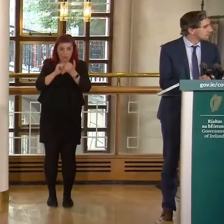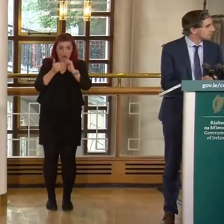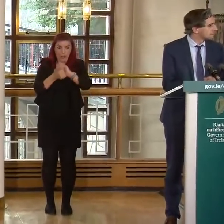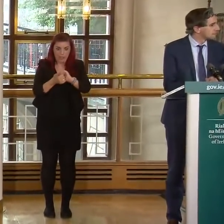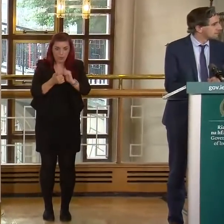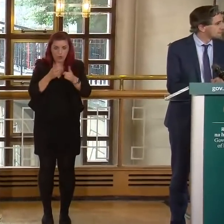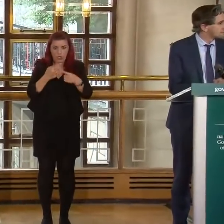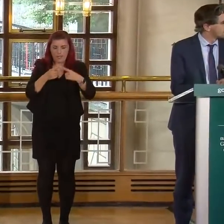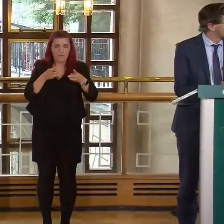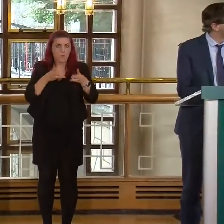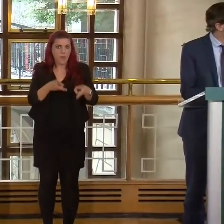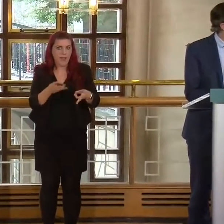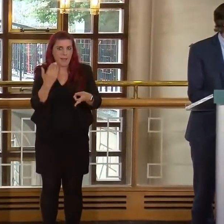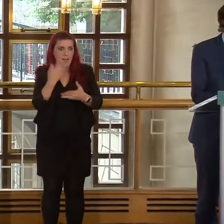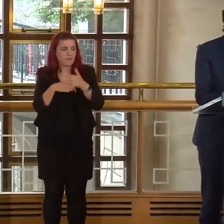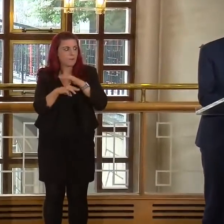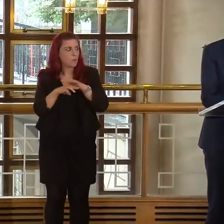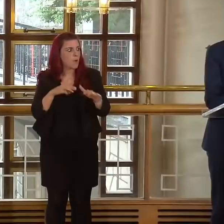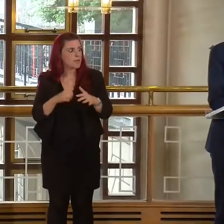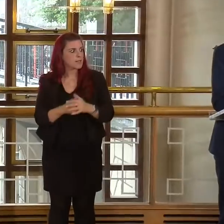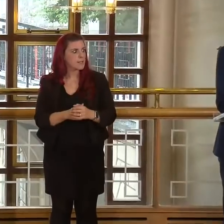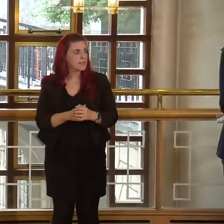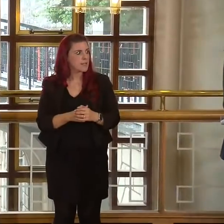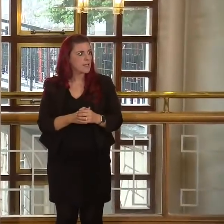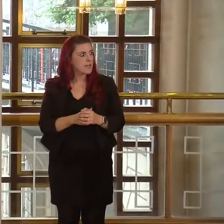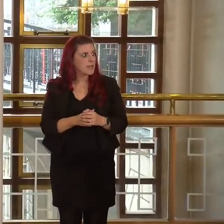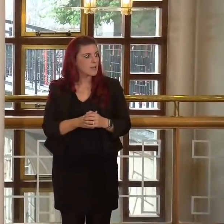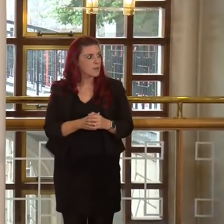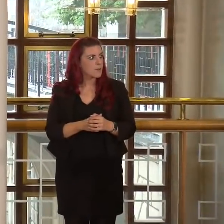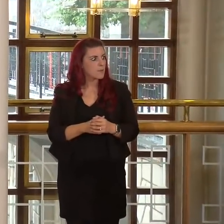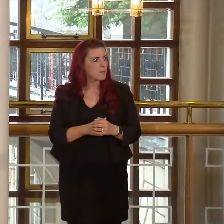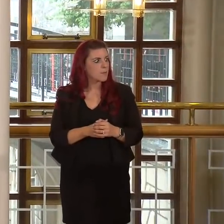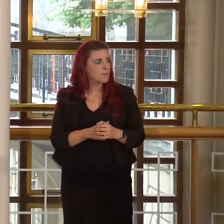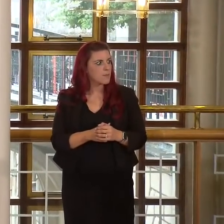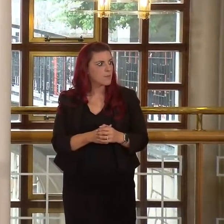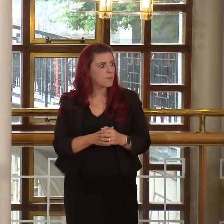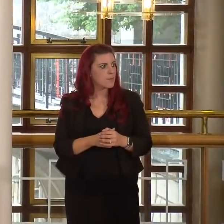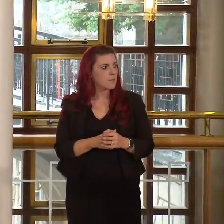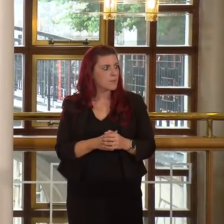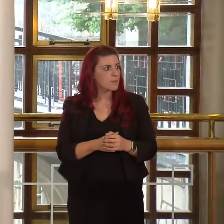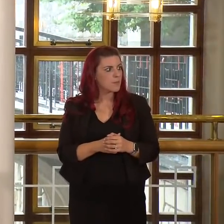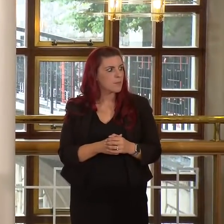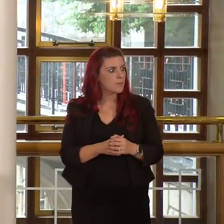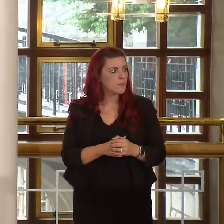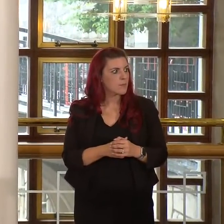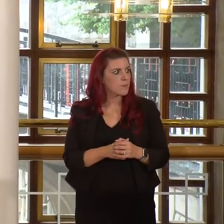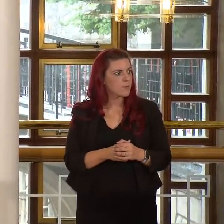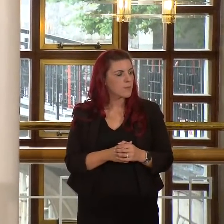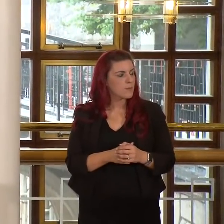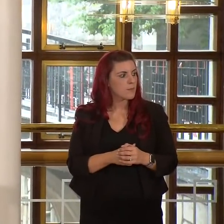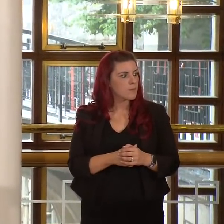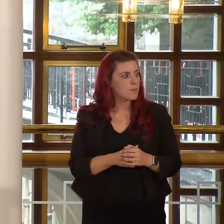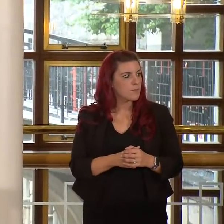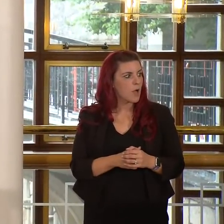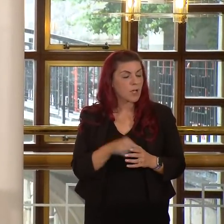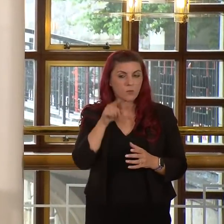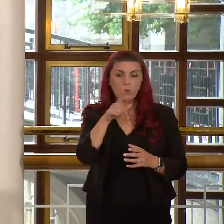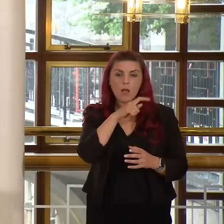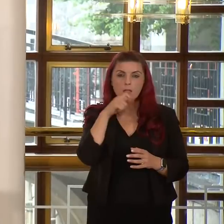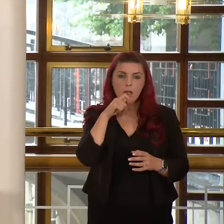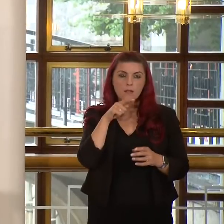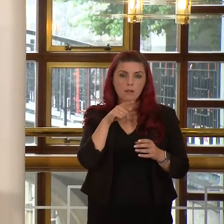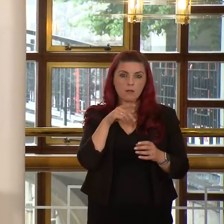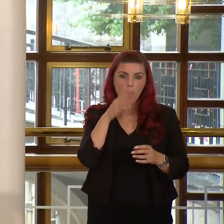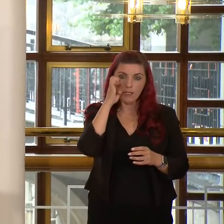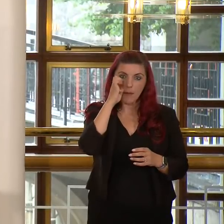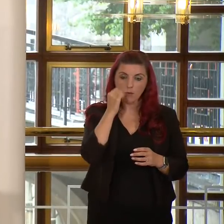be? And if I could just ask you in relation to meeting with the other leaders earlier, you're expecting a deal to pass. Will there be some